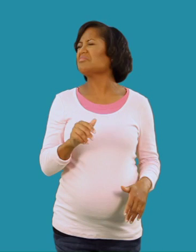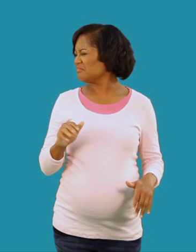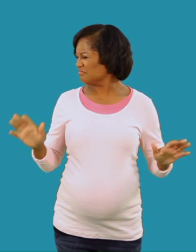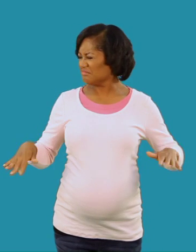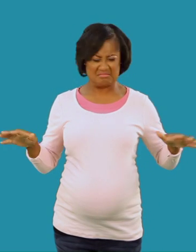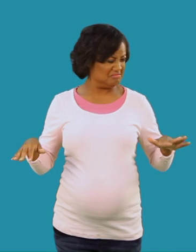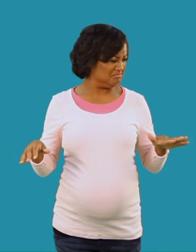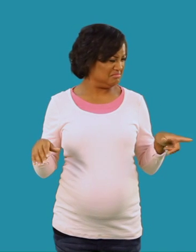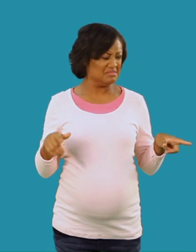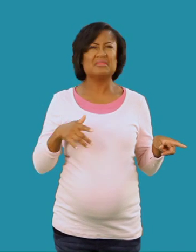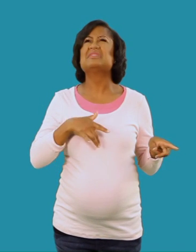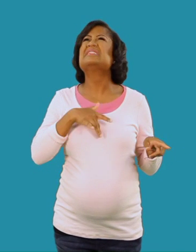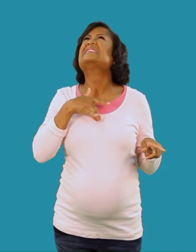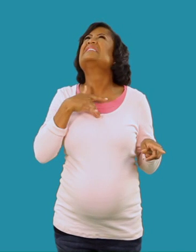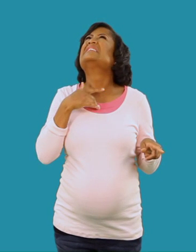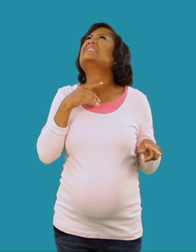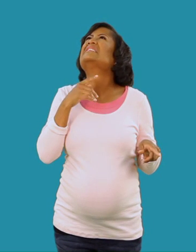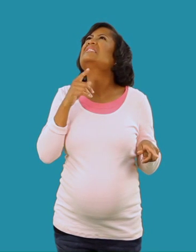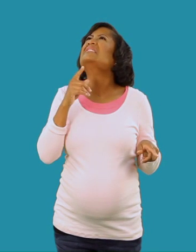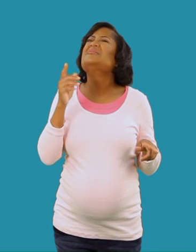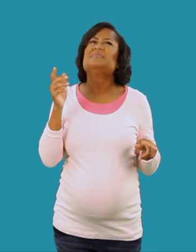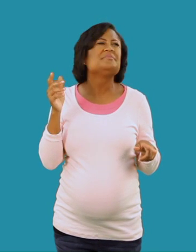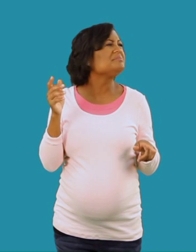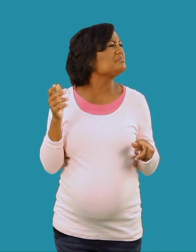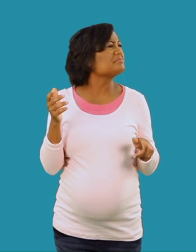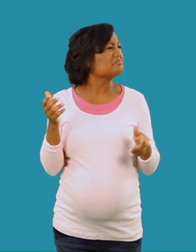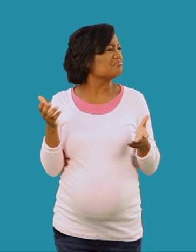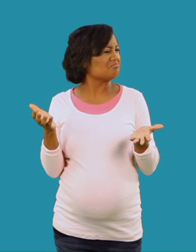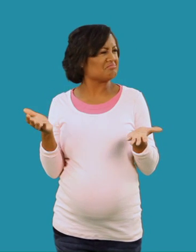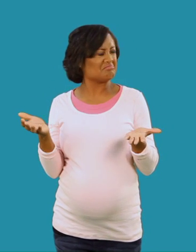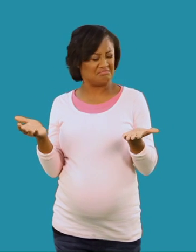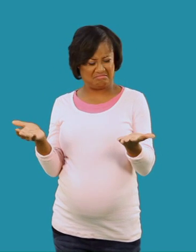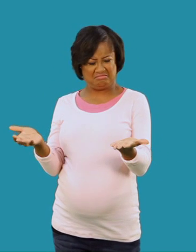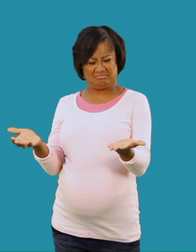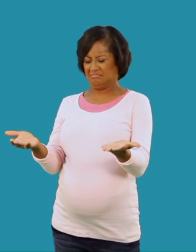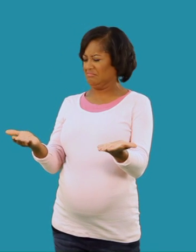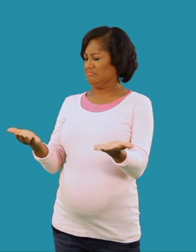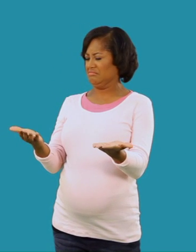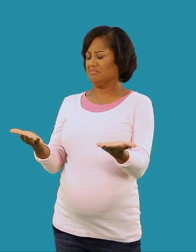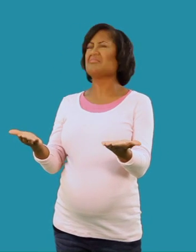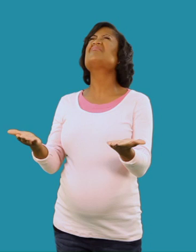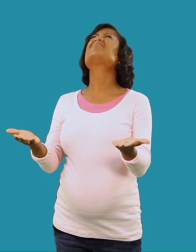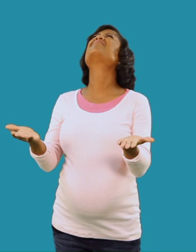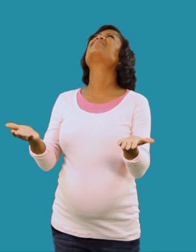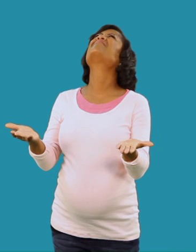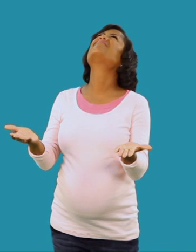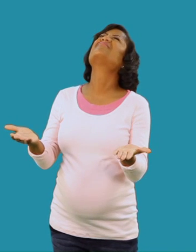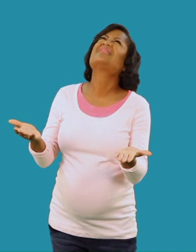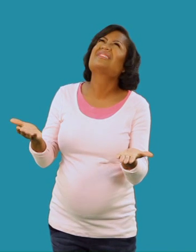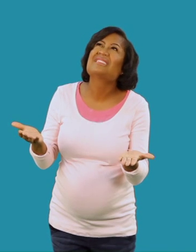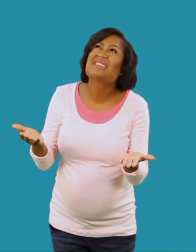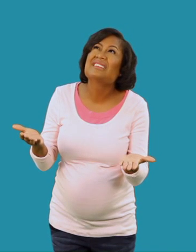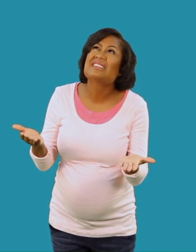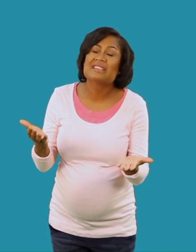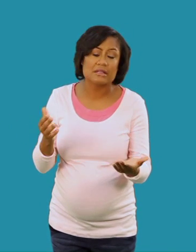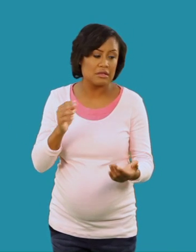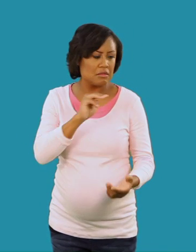you feel that? She says, holding out her hand and looking up to the sky. Feel what?